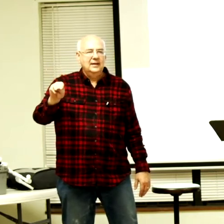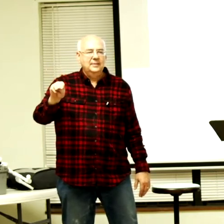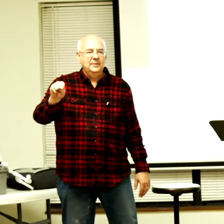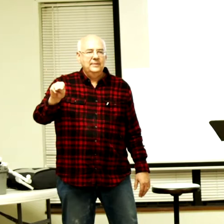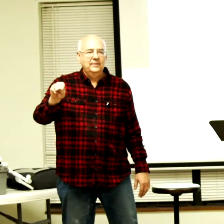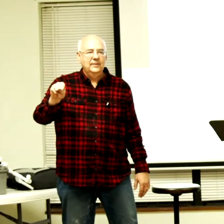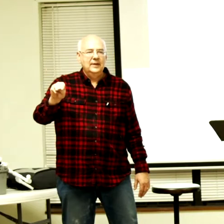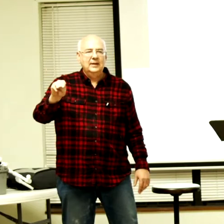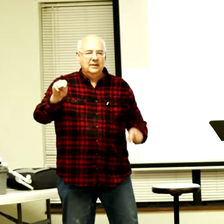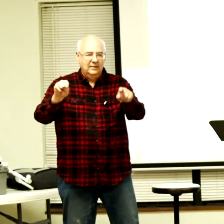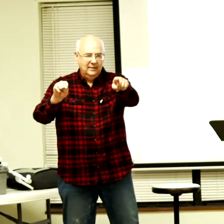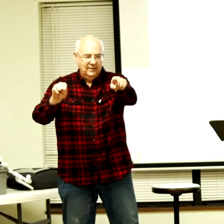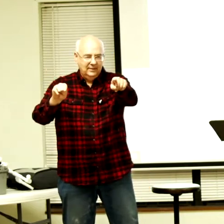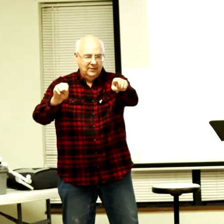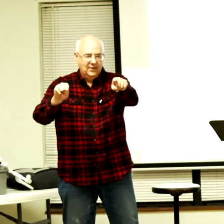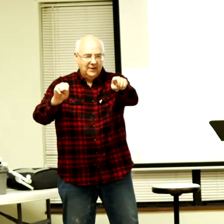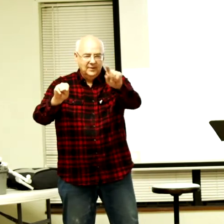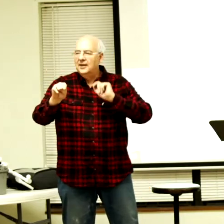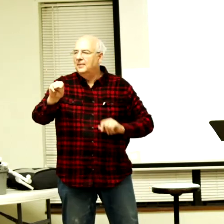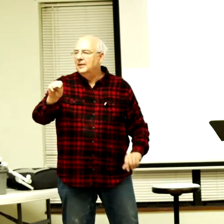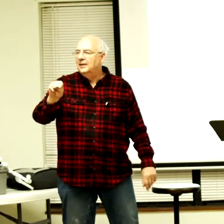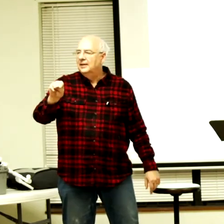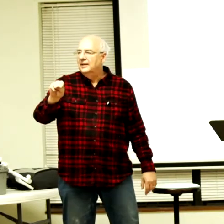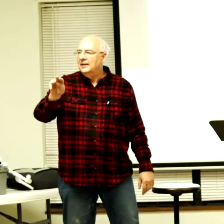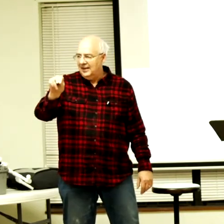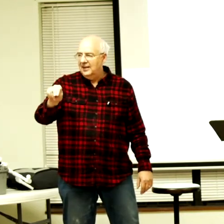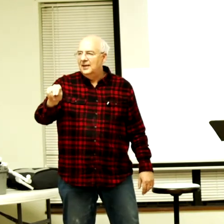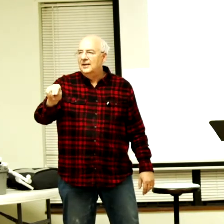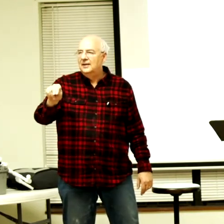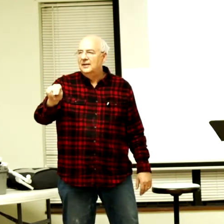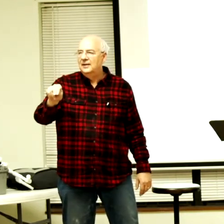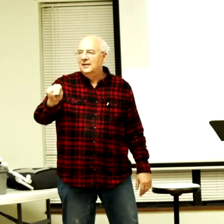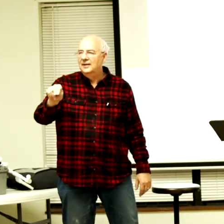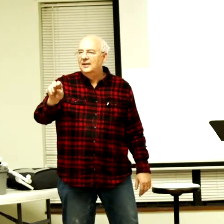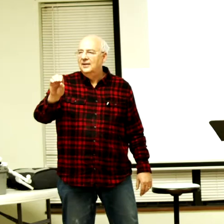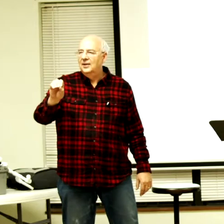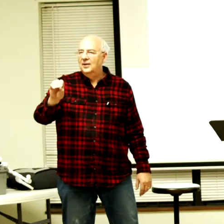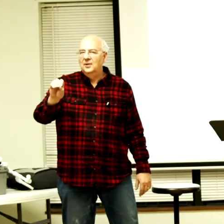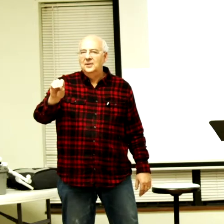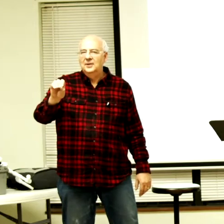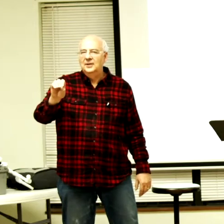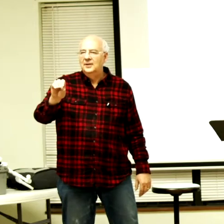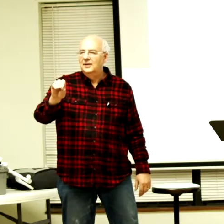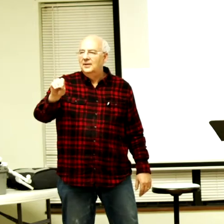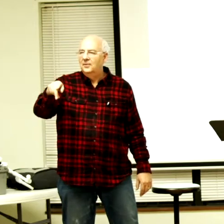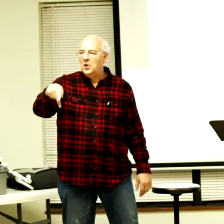M, 3 fingers, M, N, O,